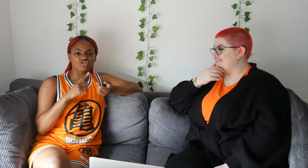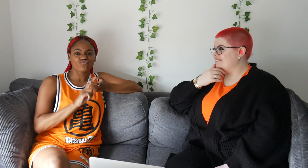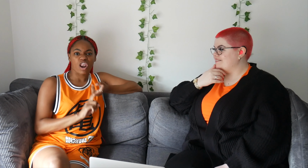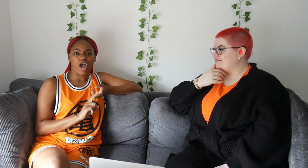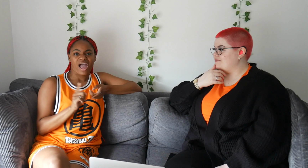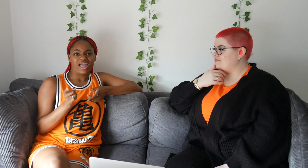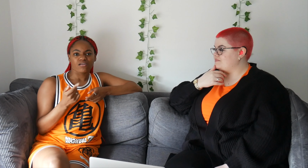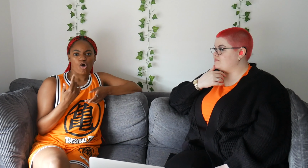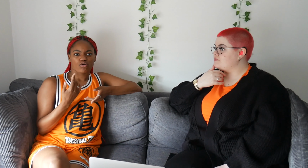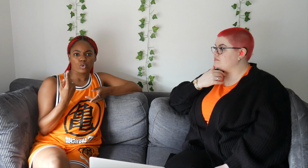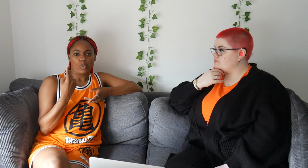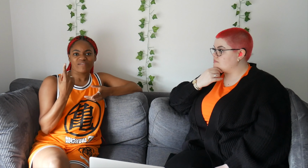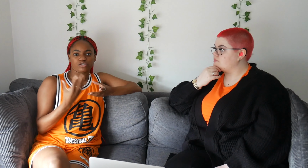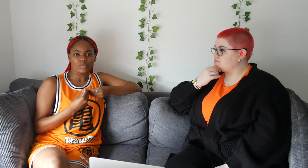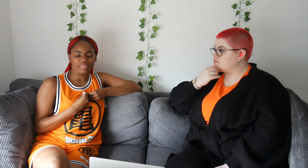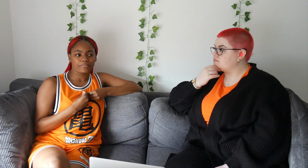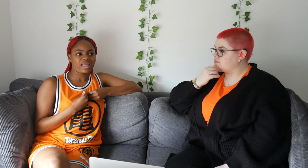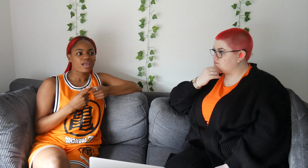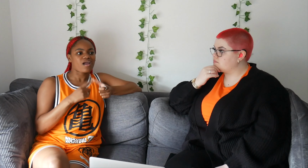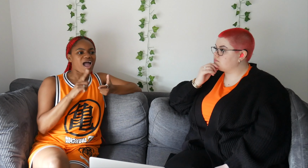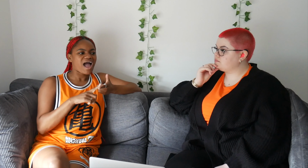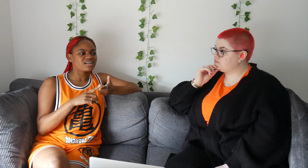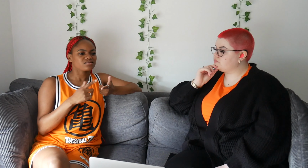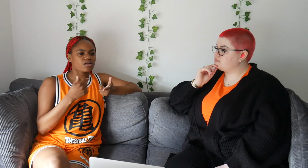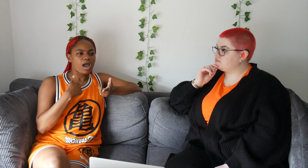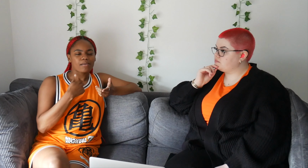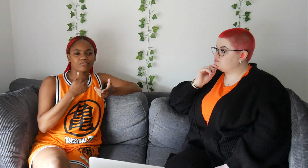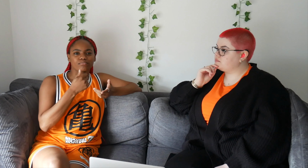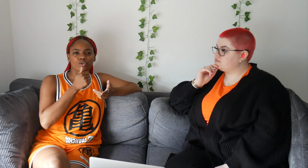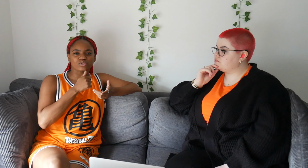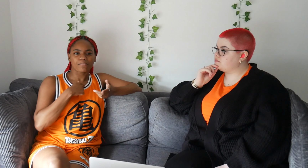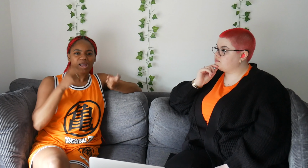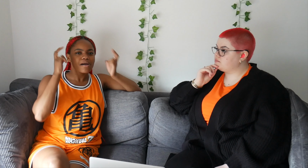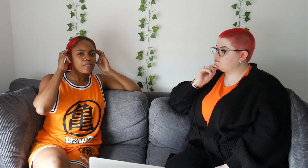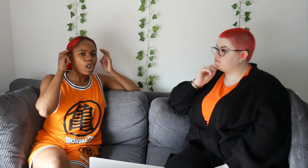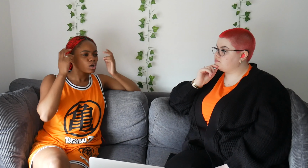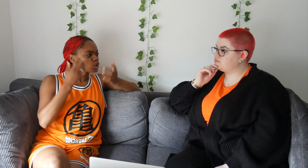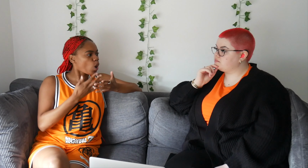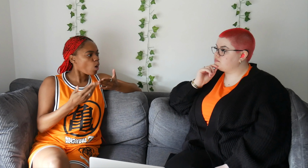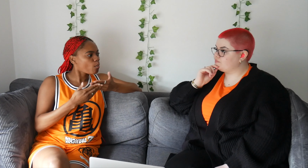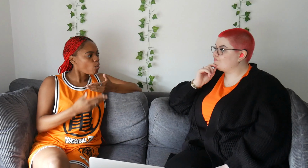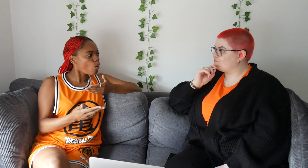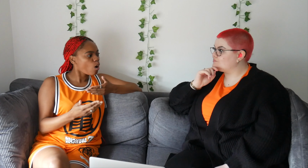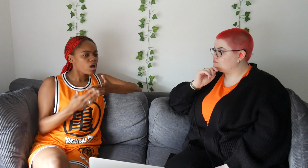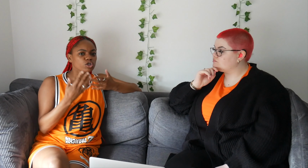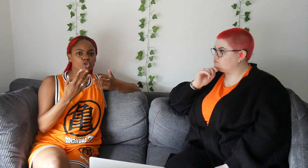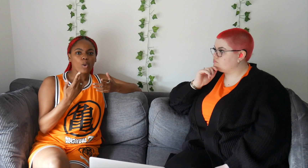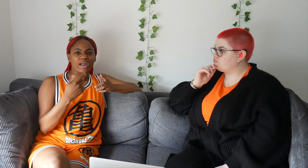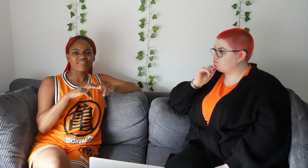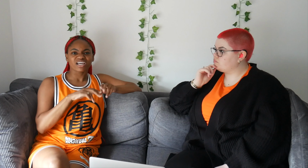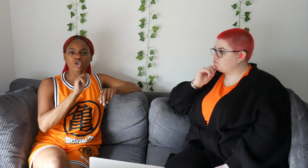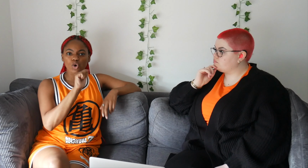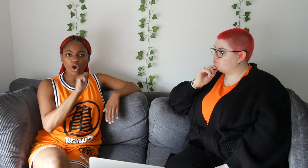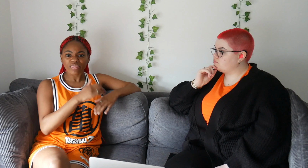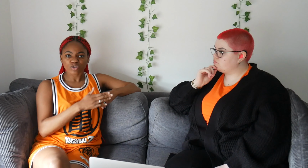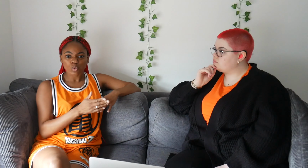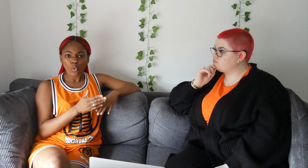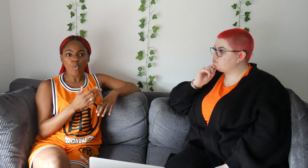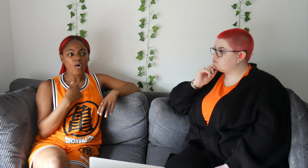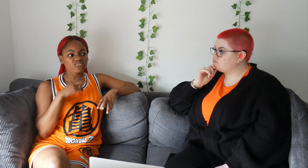just rely on whoever's with me, and I use my implants a lot more now. So if there's a knock on the door,